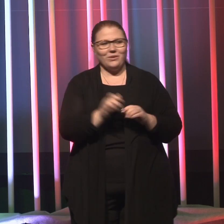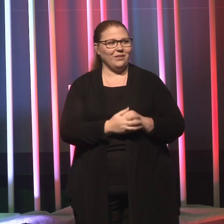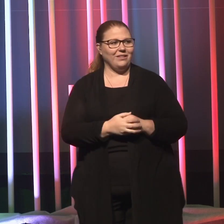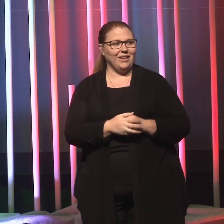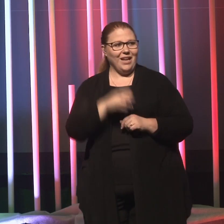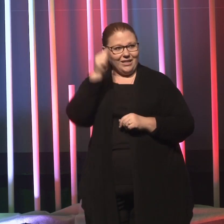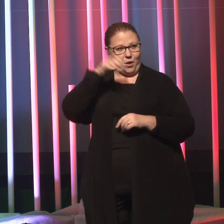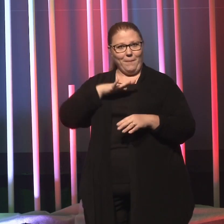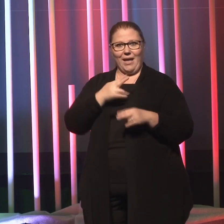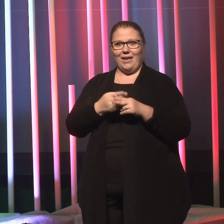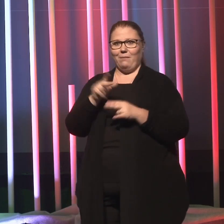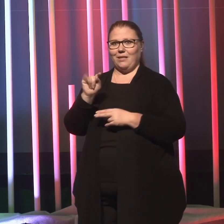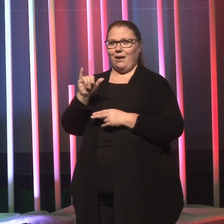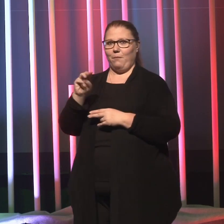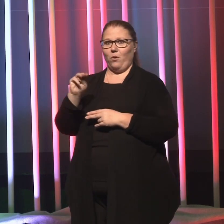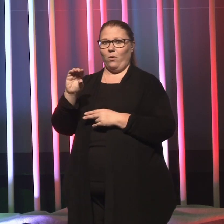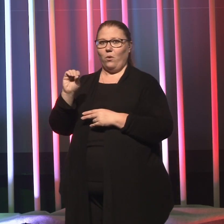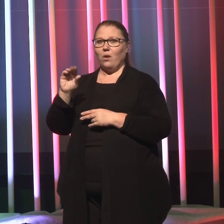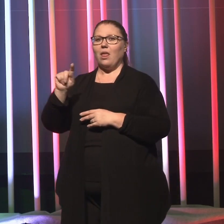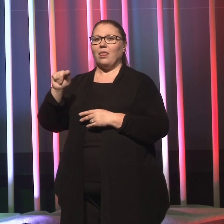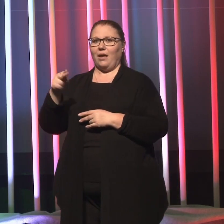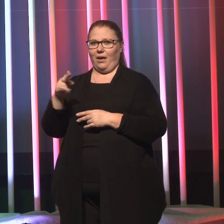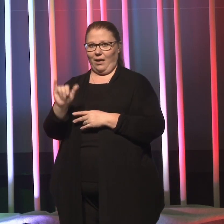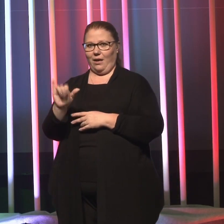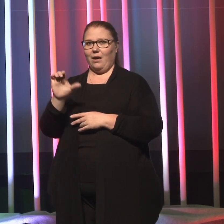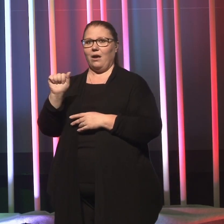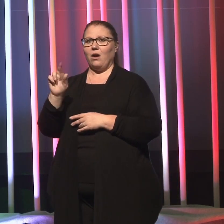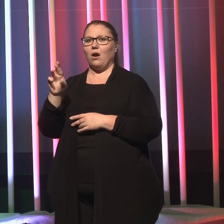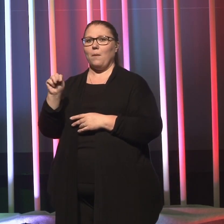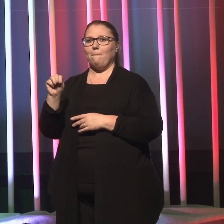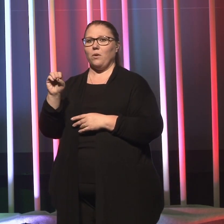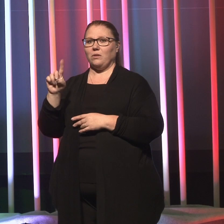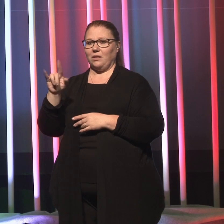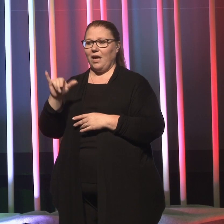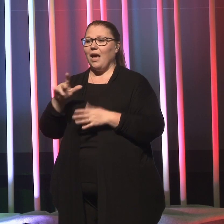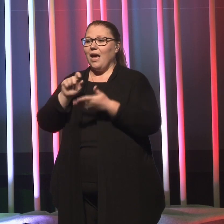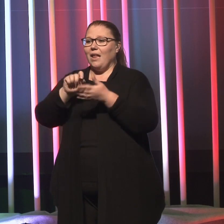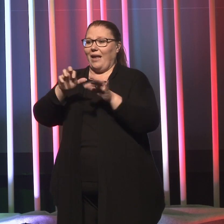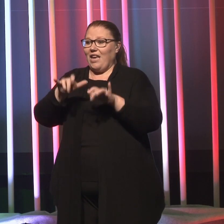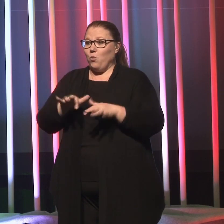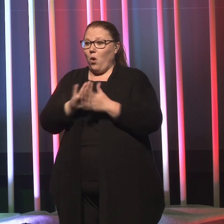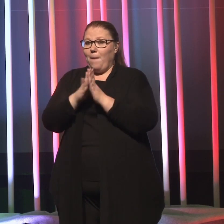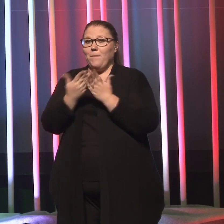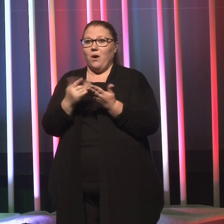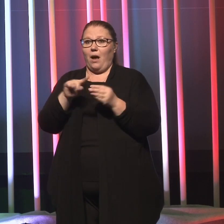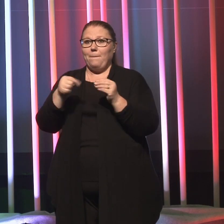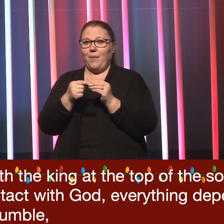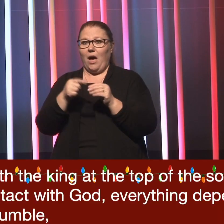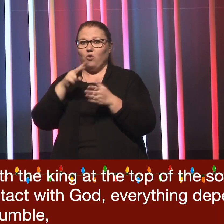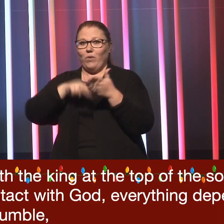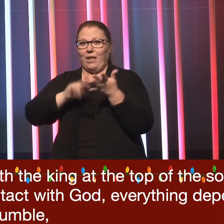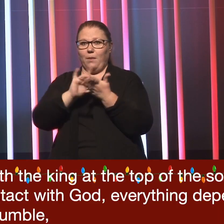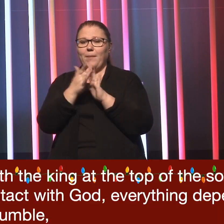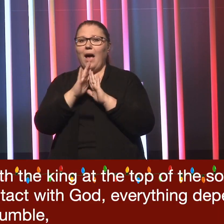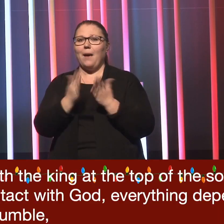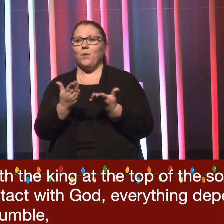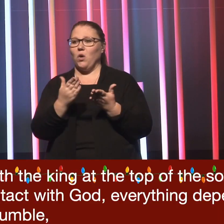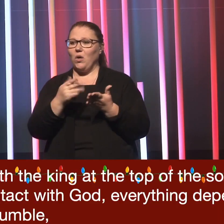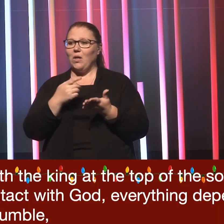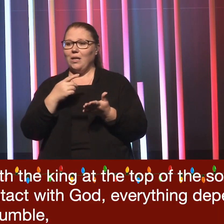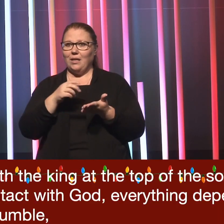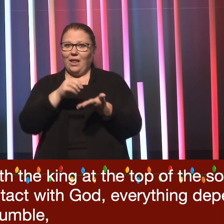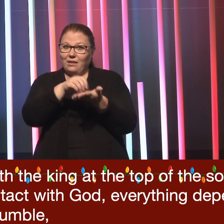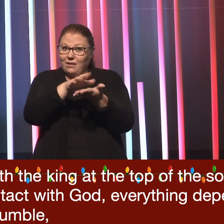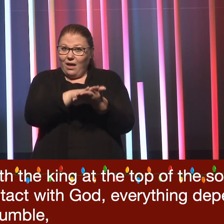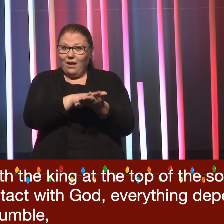named Timothy Carmody, and he wrote a book called Reading the Bible. And this is what he says about Isaiah's beliefs surrounding the importance of the king. He said, with the king